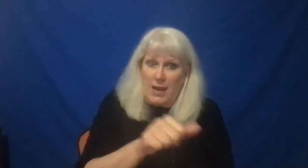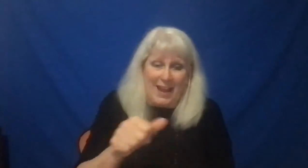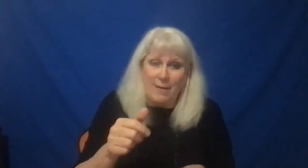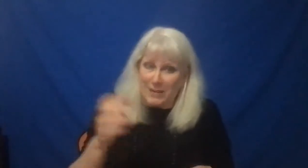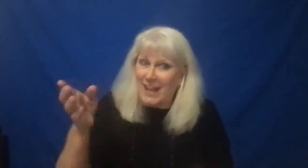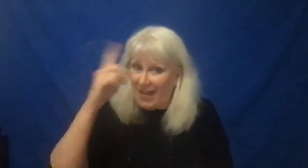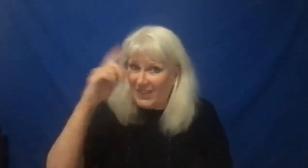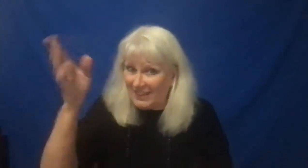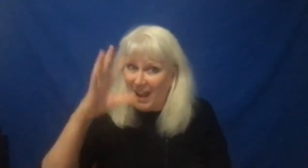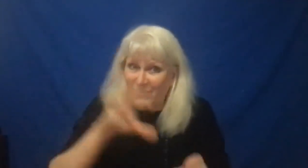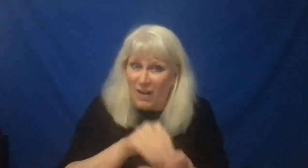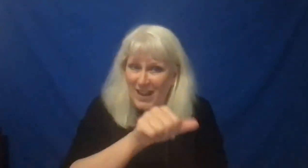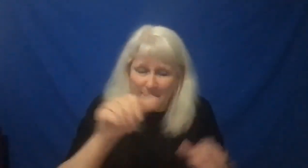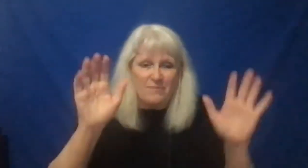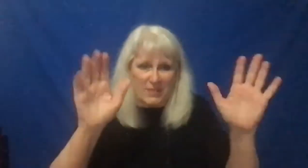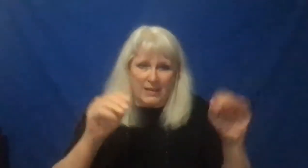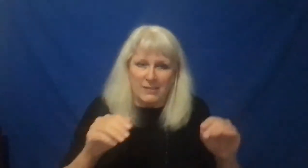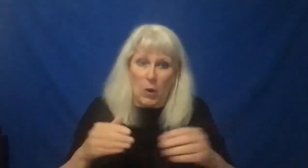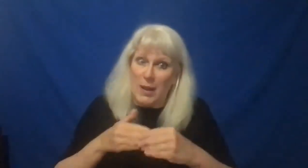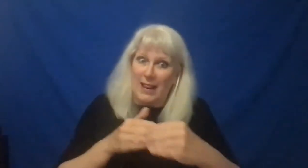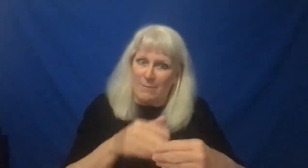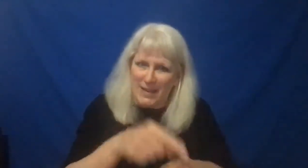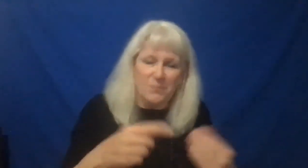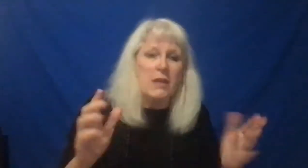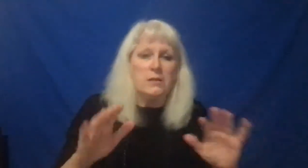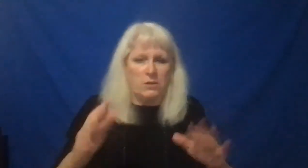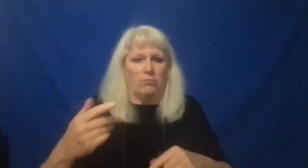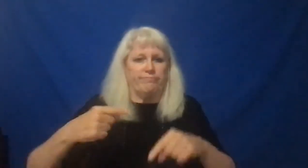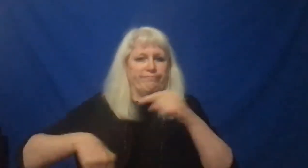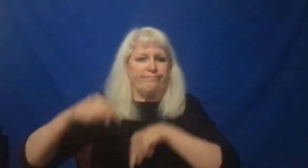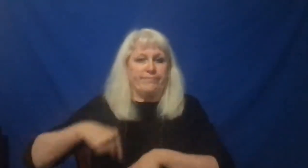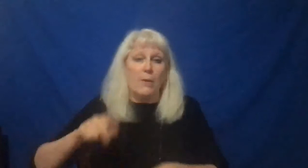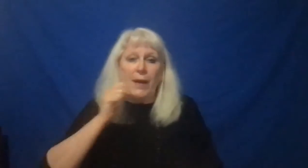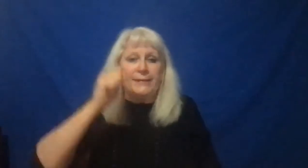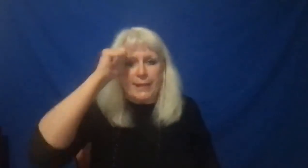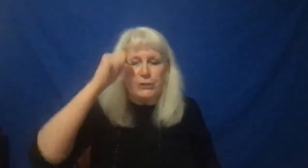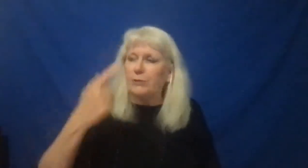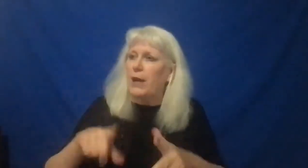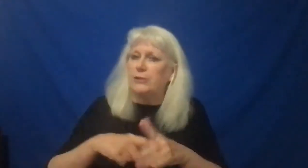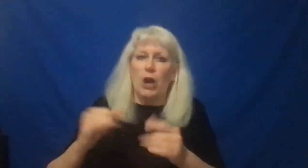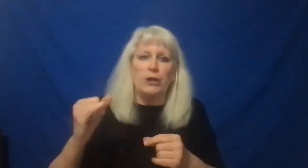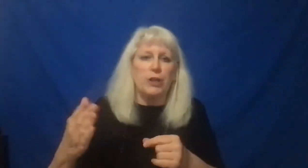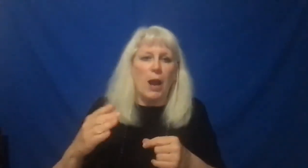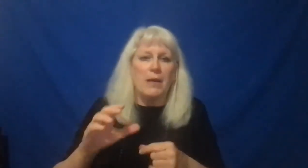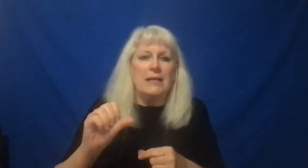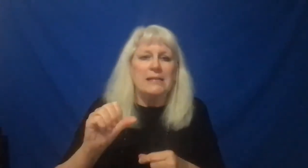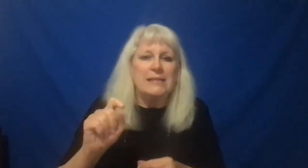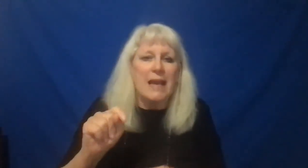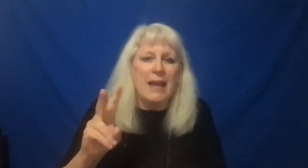As a teenager, I started on a part-time job at St. Vincent Charity Hospital. And